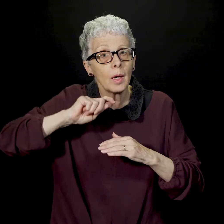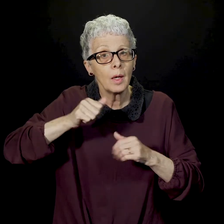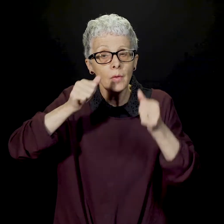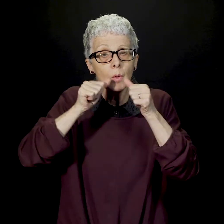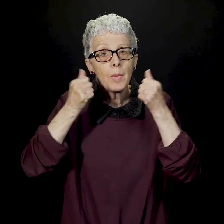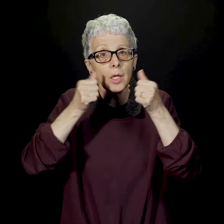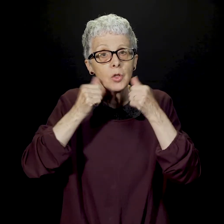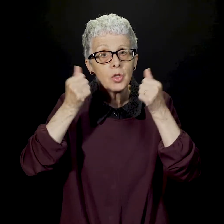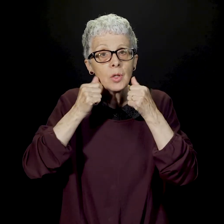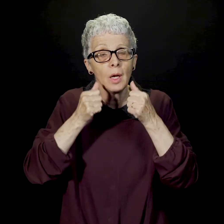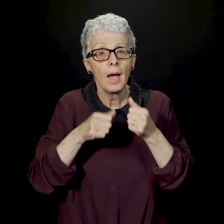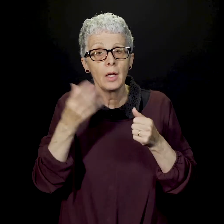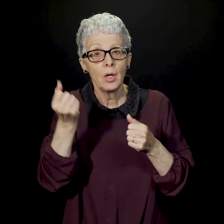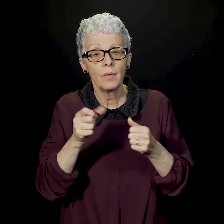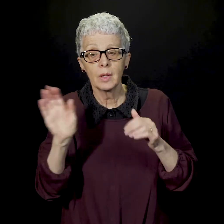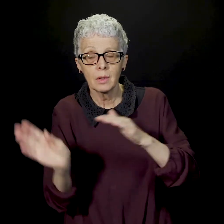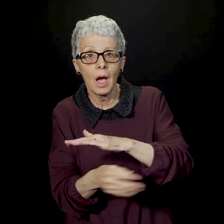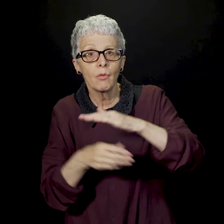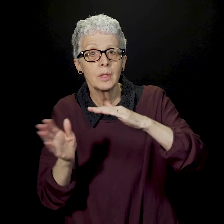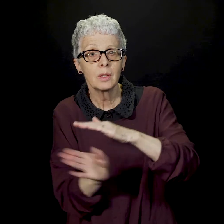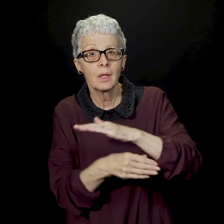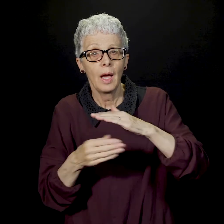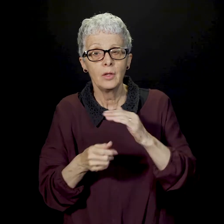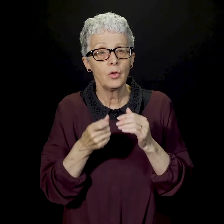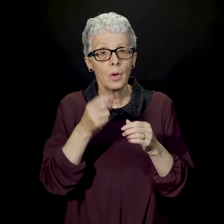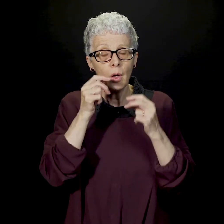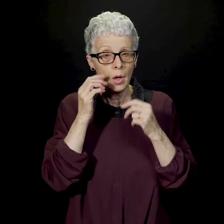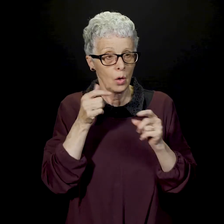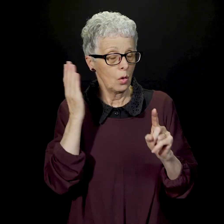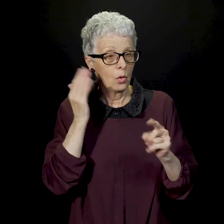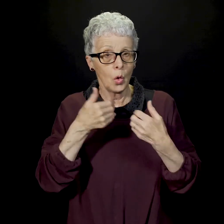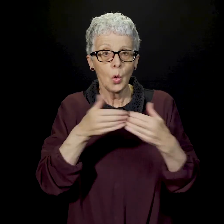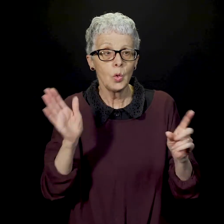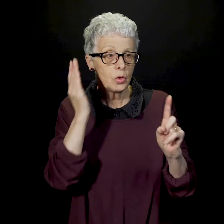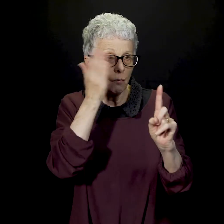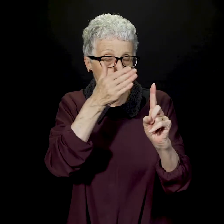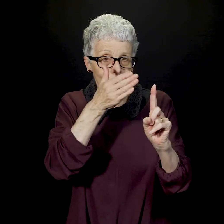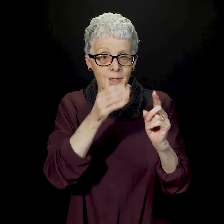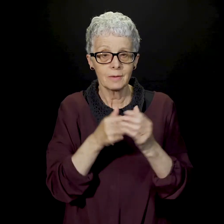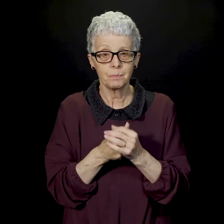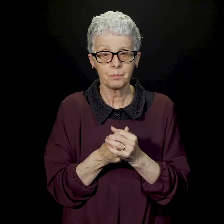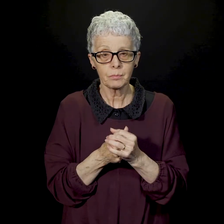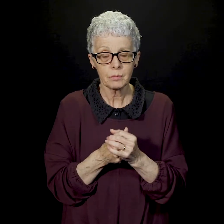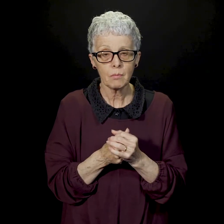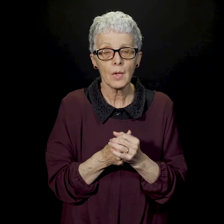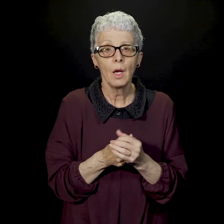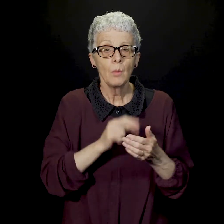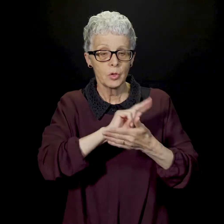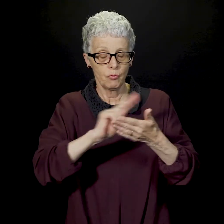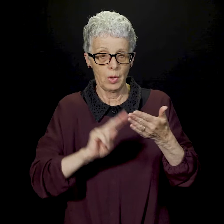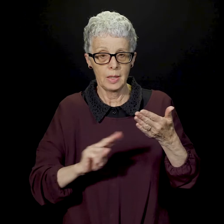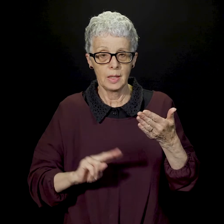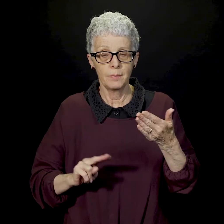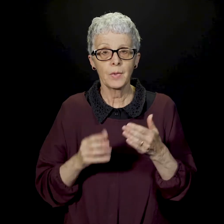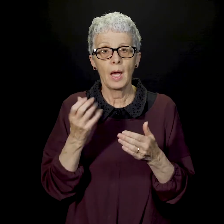of us. I was reading a story during the week of a tourist in Crete, and they got their Lila, you know, the pump-up air mattress things, like the